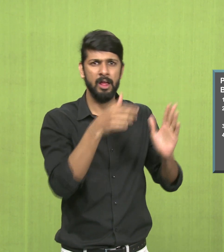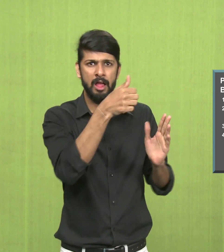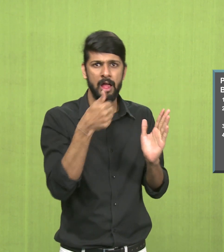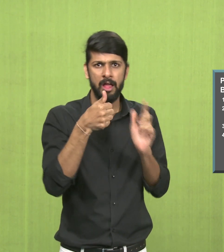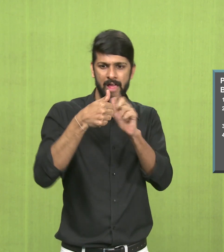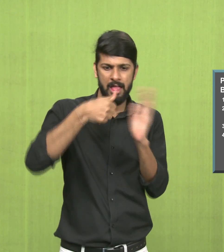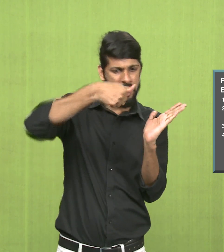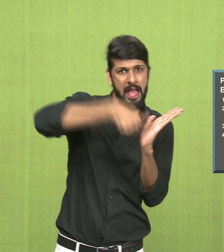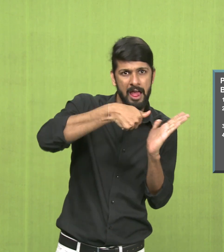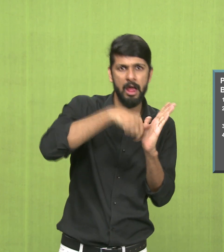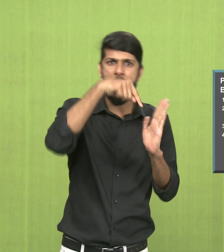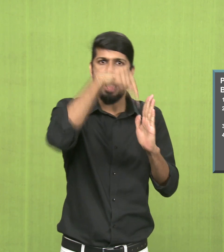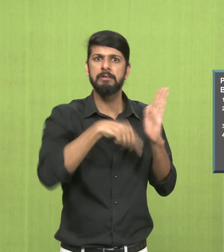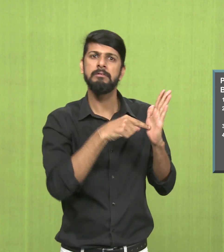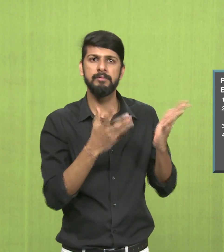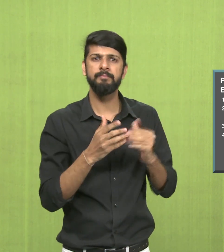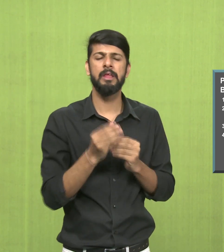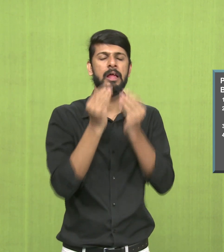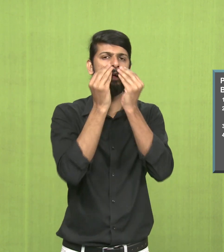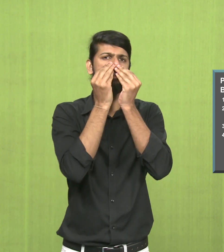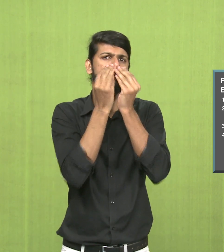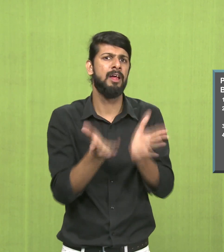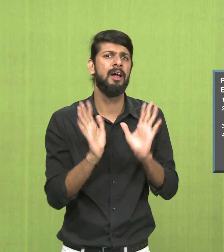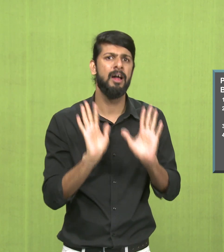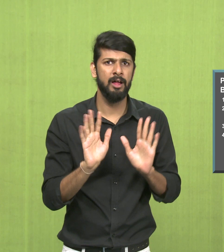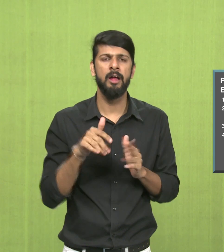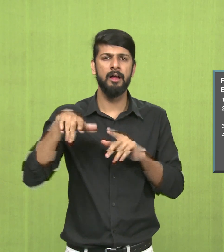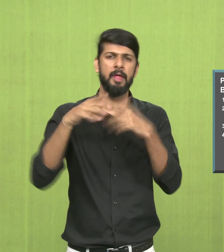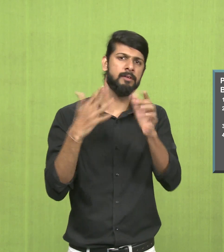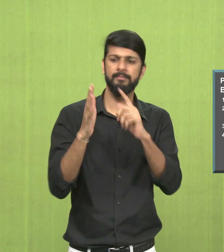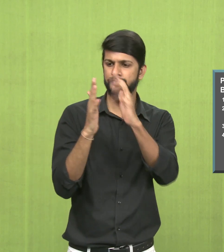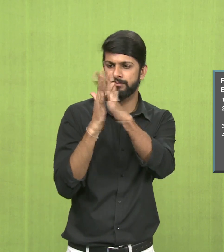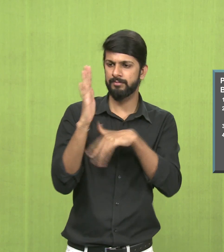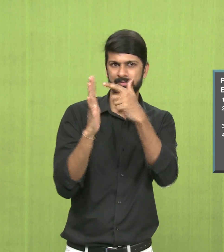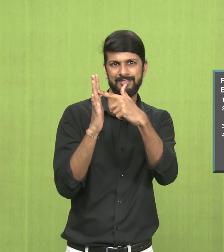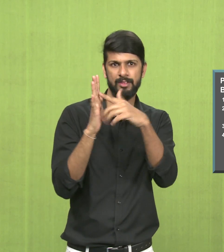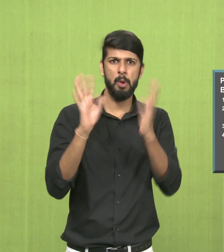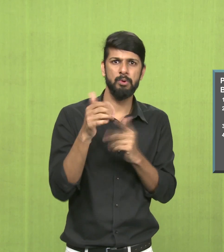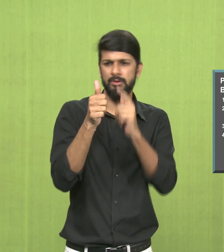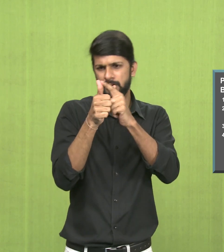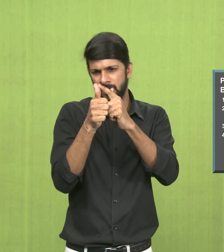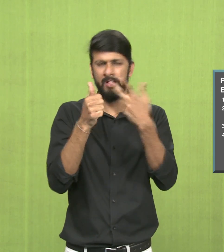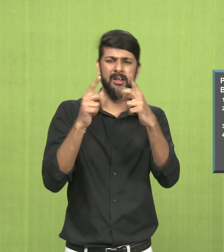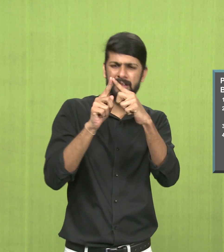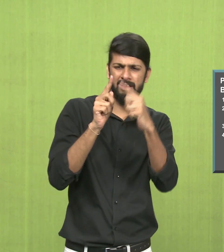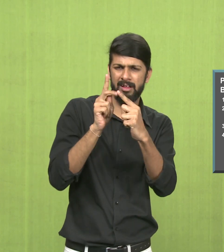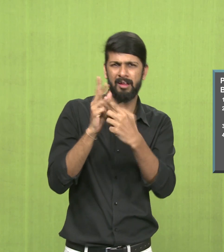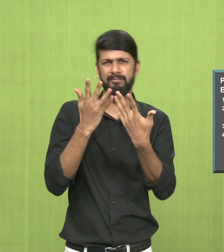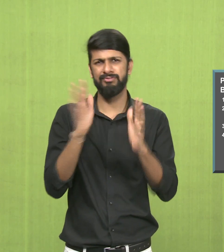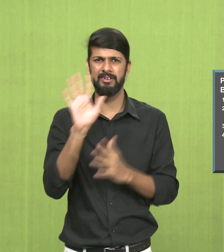Printing with fingers and thumb, basic information. This is simple and easy technique. You can use